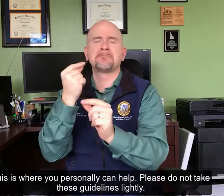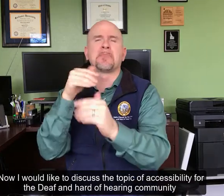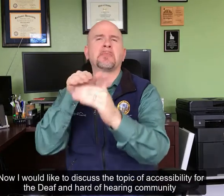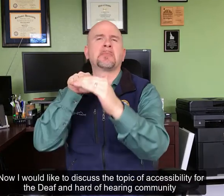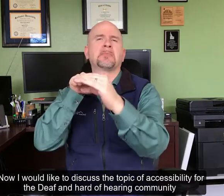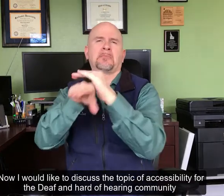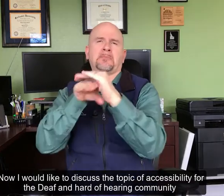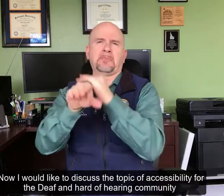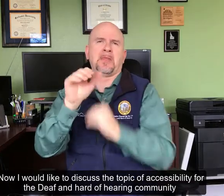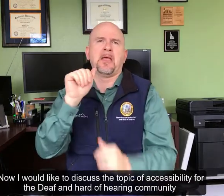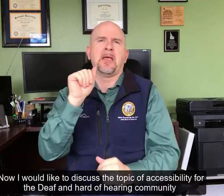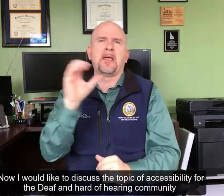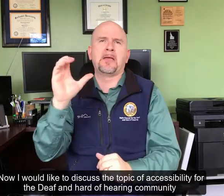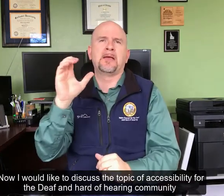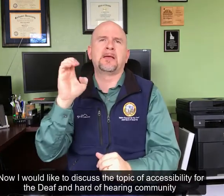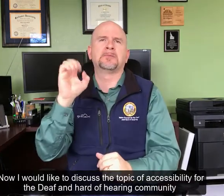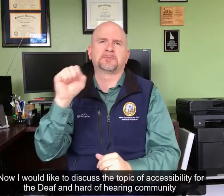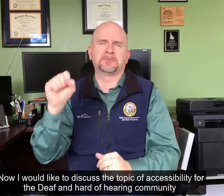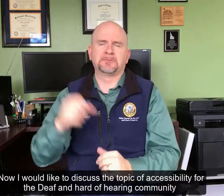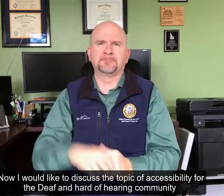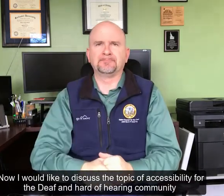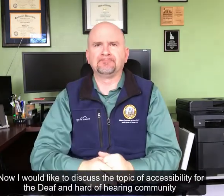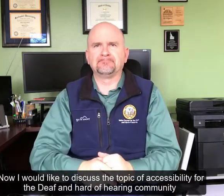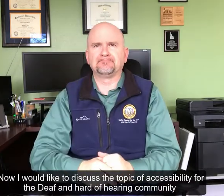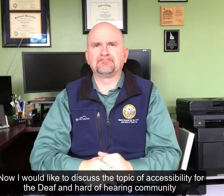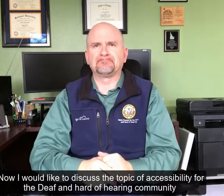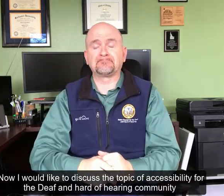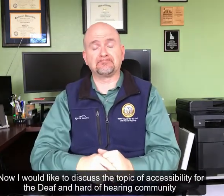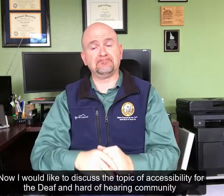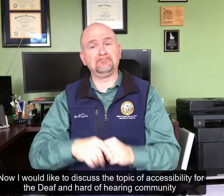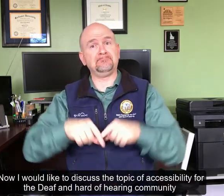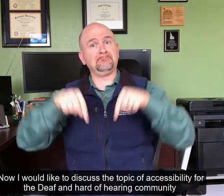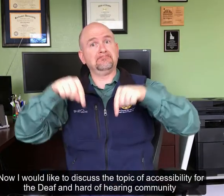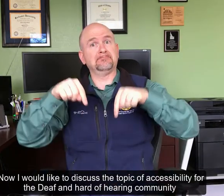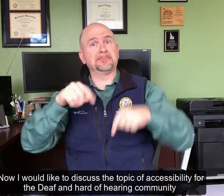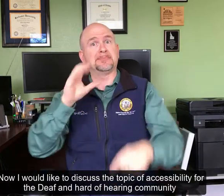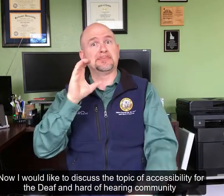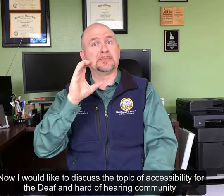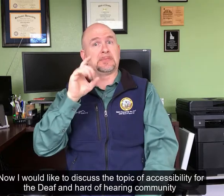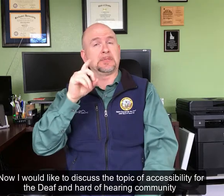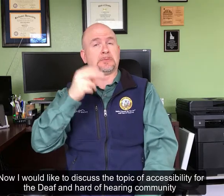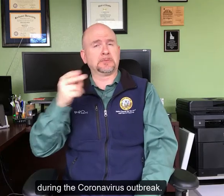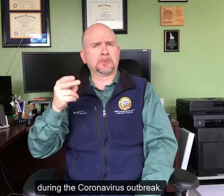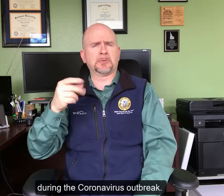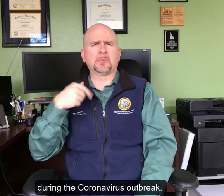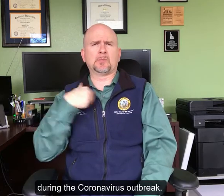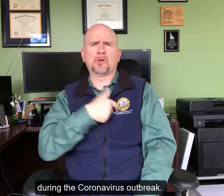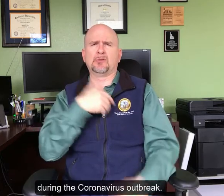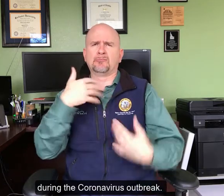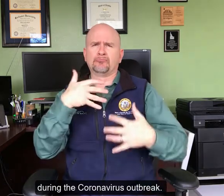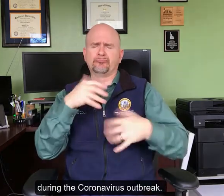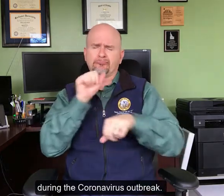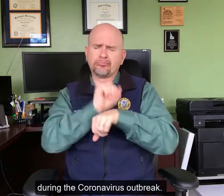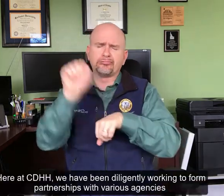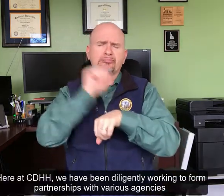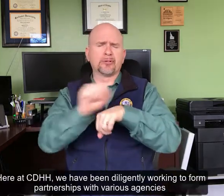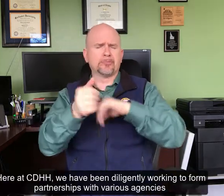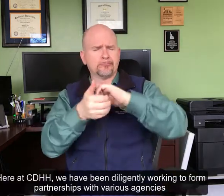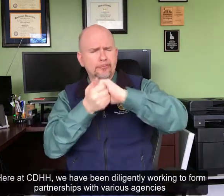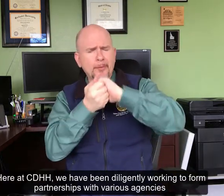Now I would like to discuss the topic of accessibility for the deaf and hard of hearing community during the coronavirus outbreak. Here at CDHH,